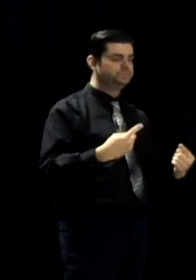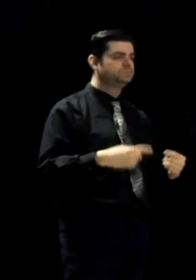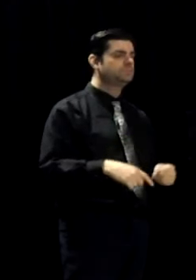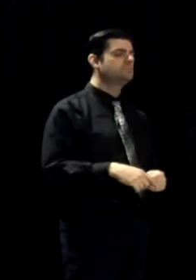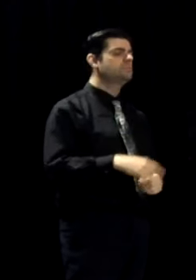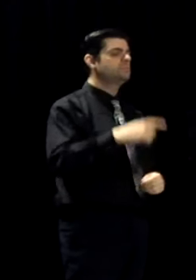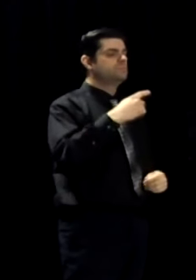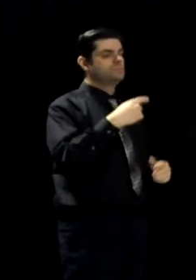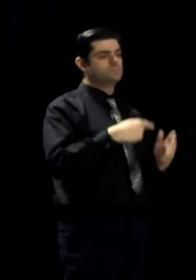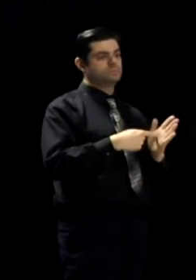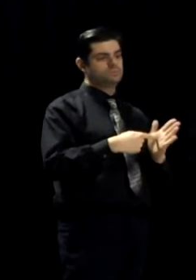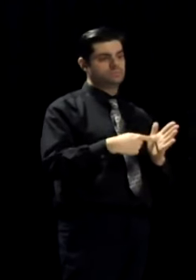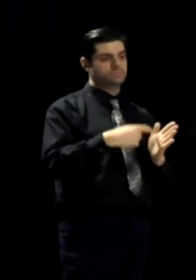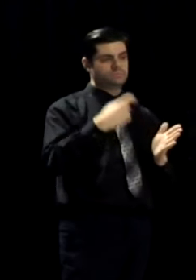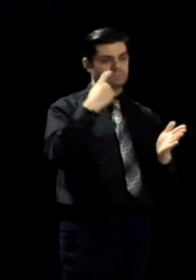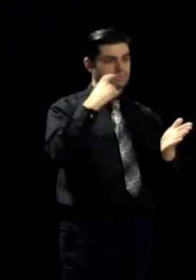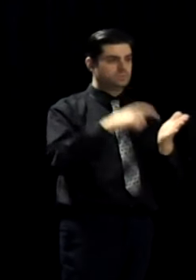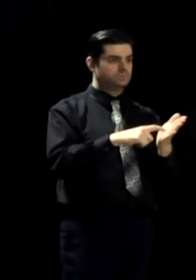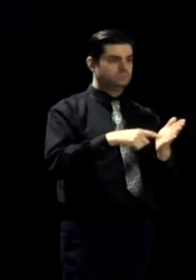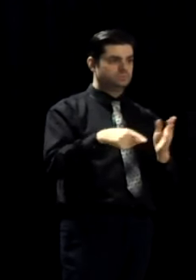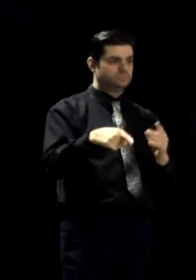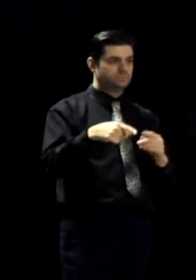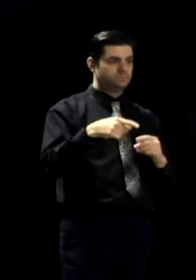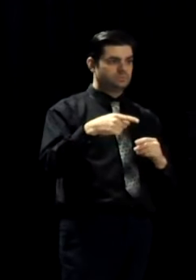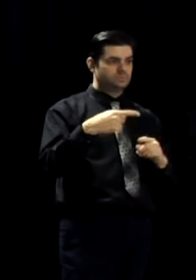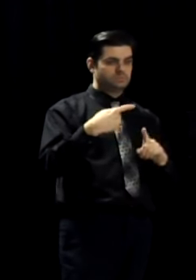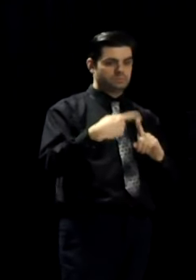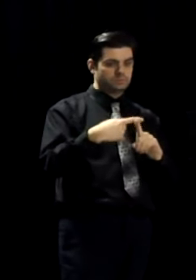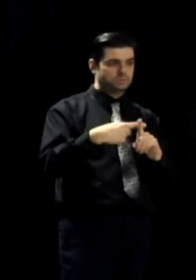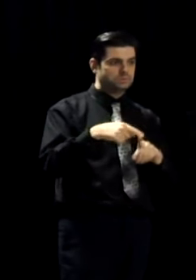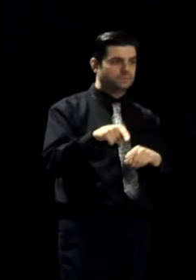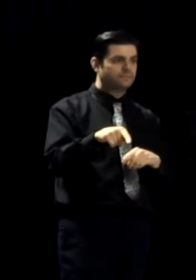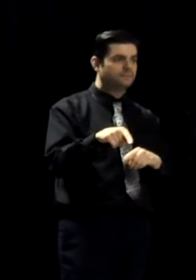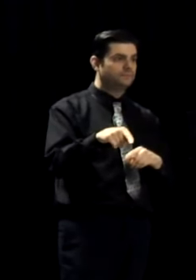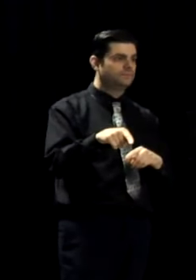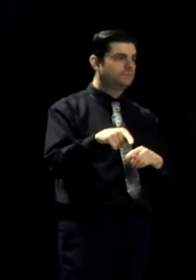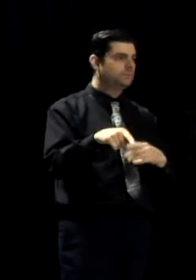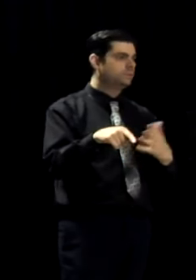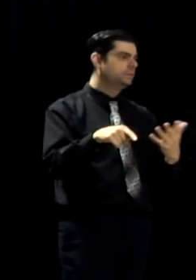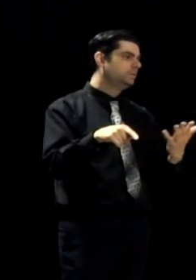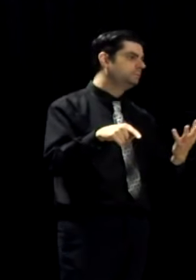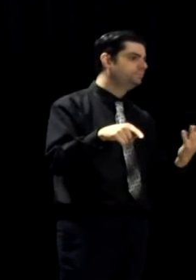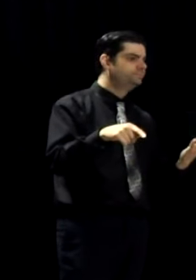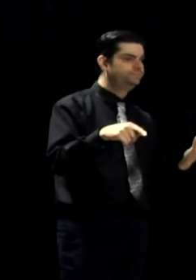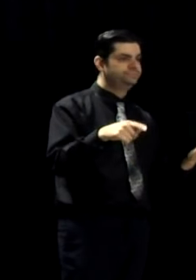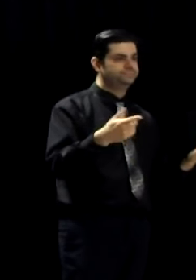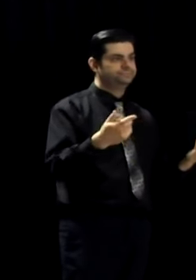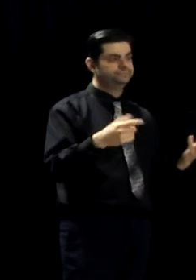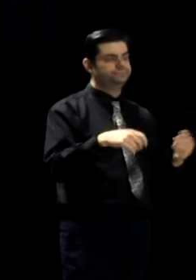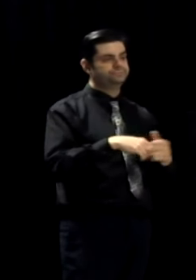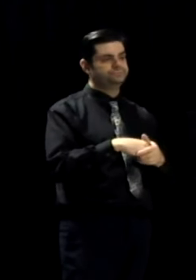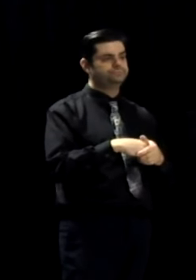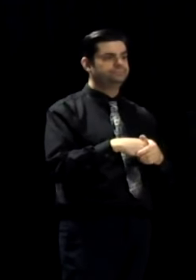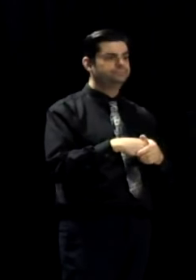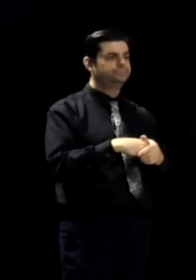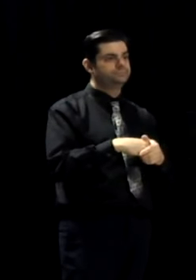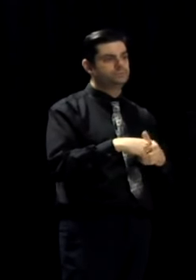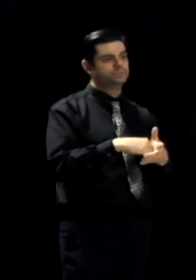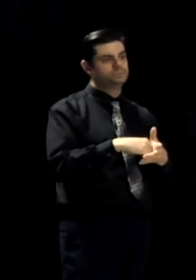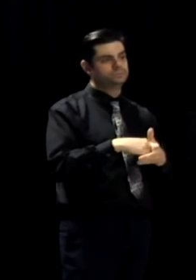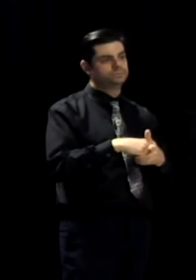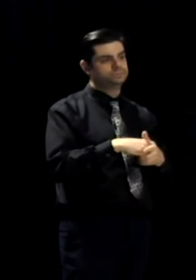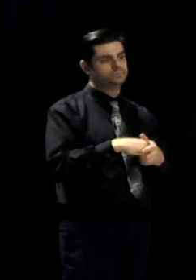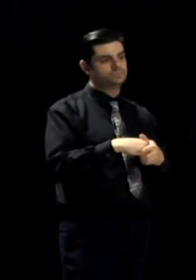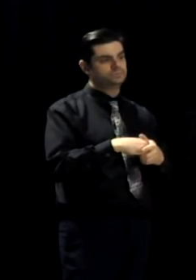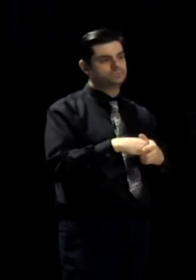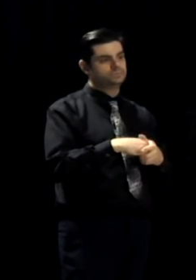positive cases, and they're 21, 27, 15, 13, 20, 25, we were like, geez, these are bad. And then we went